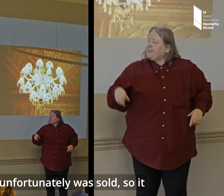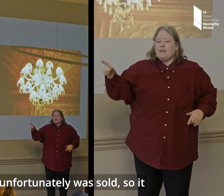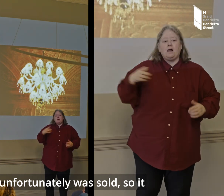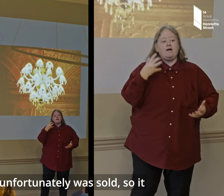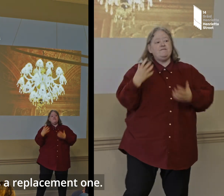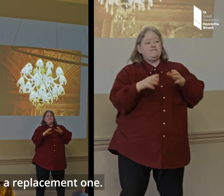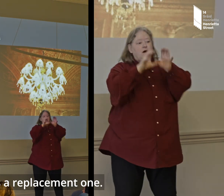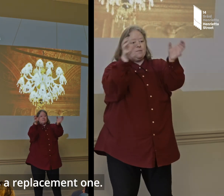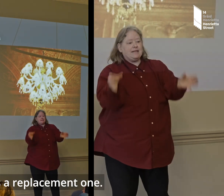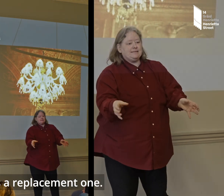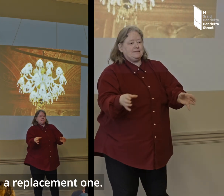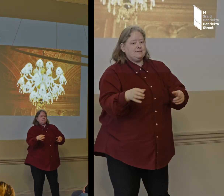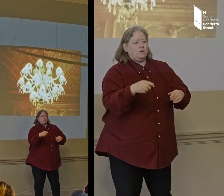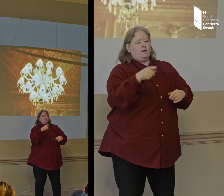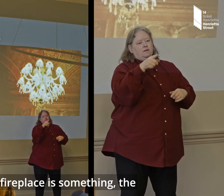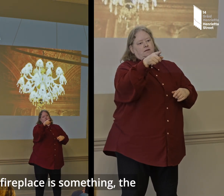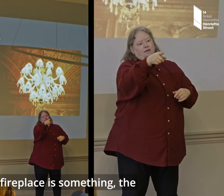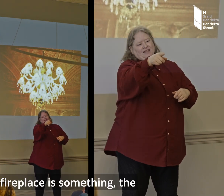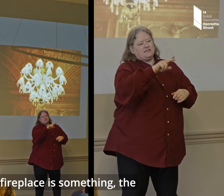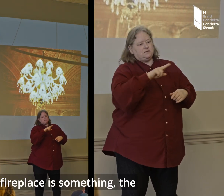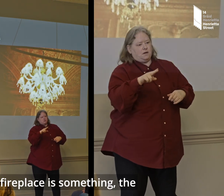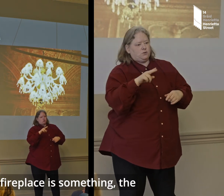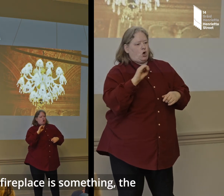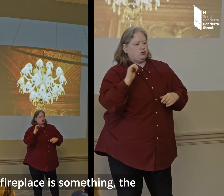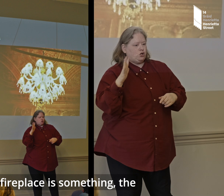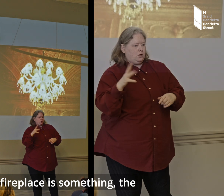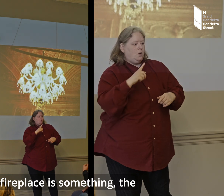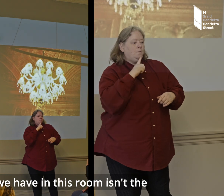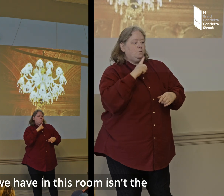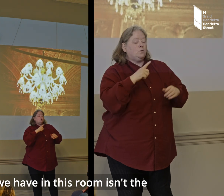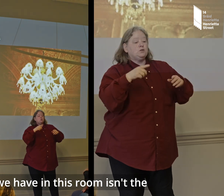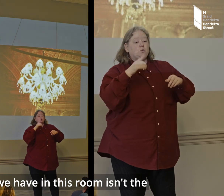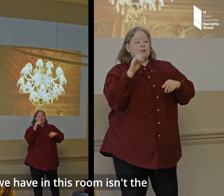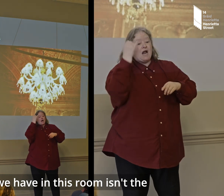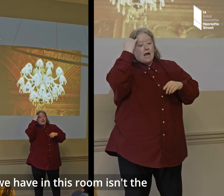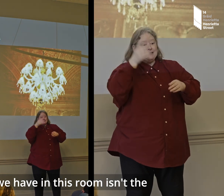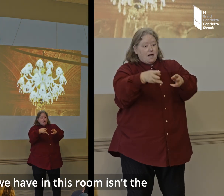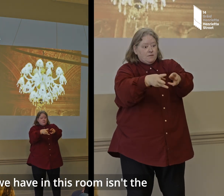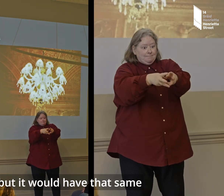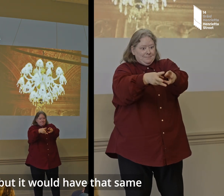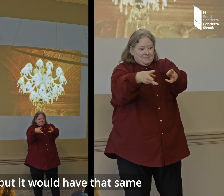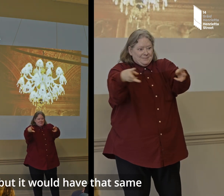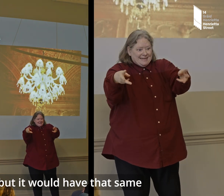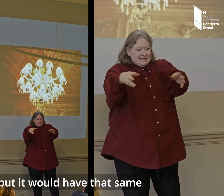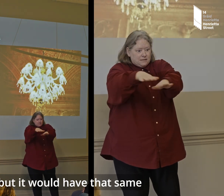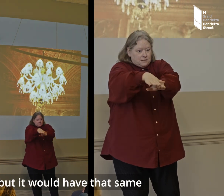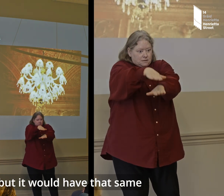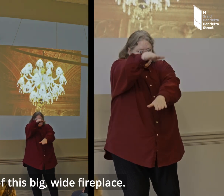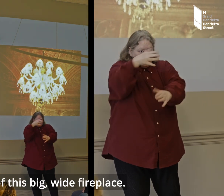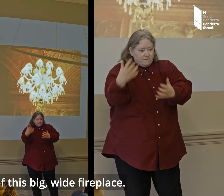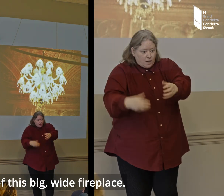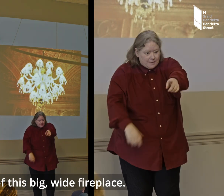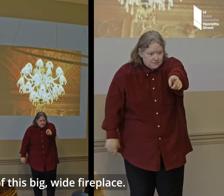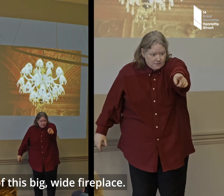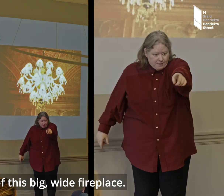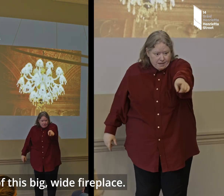was sold, so it is a replacement one. But the fireplace is something, the fireplace we have in this room isn't the original, but it would have that same